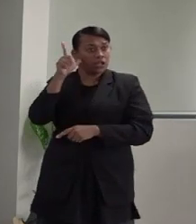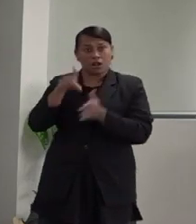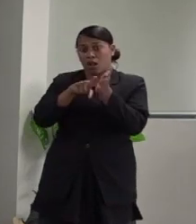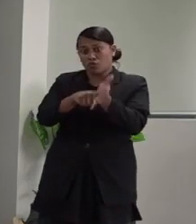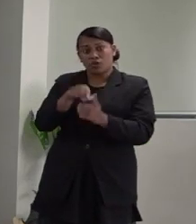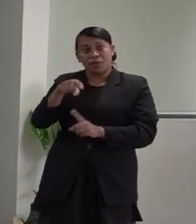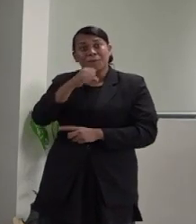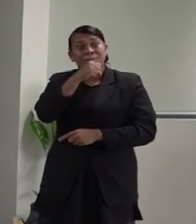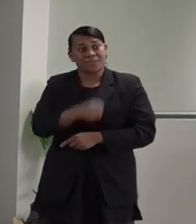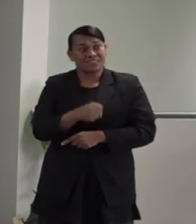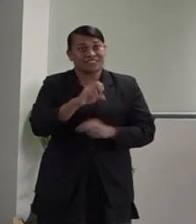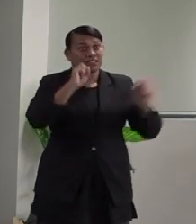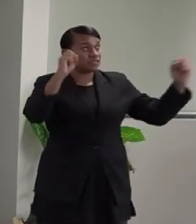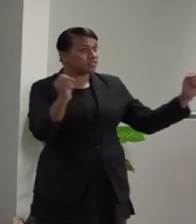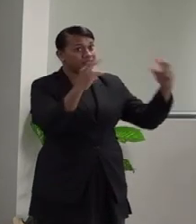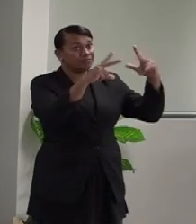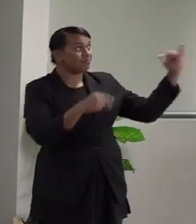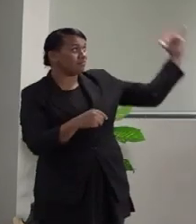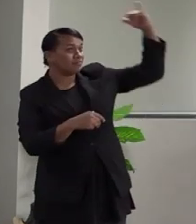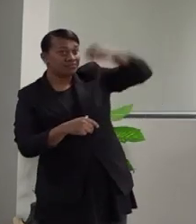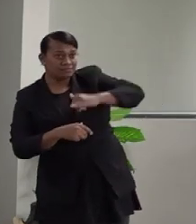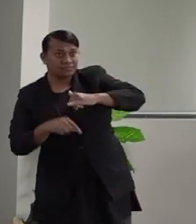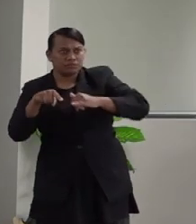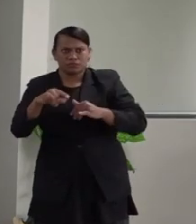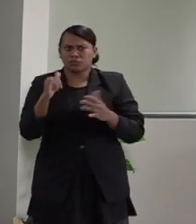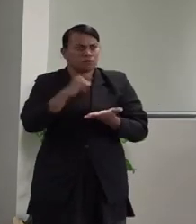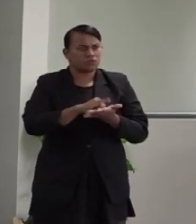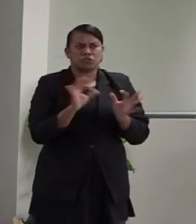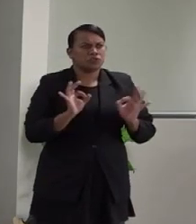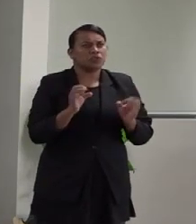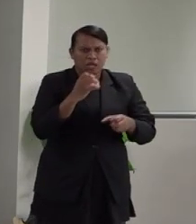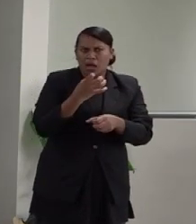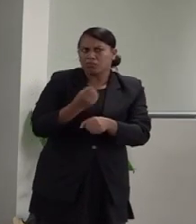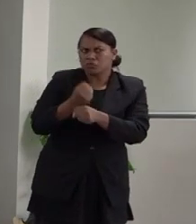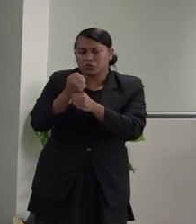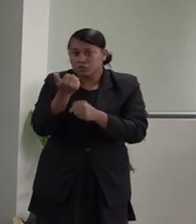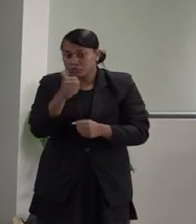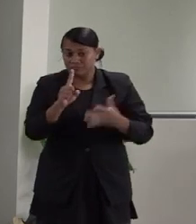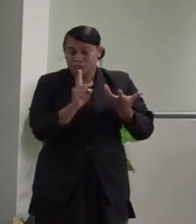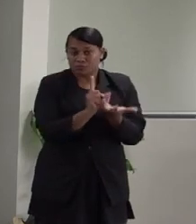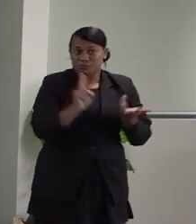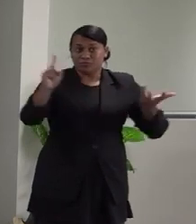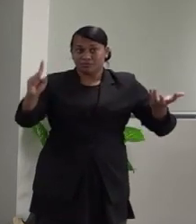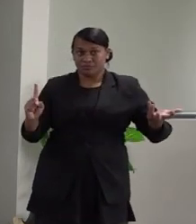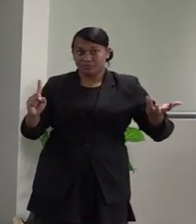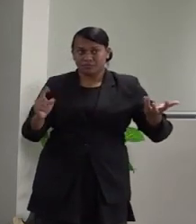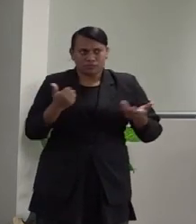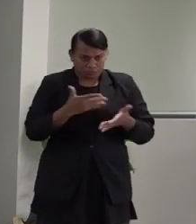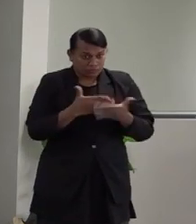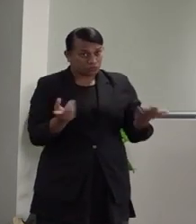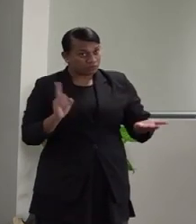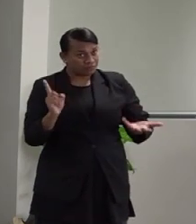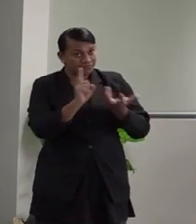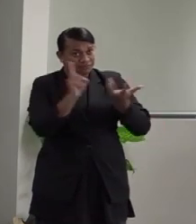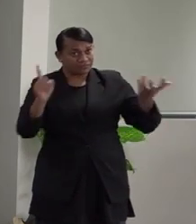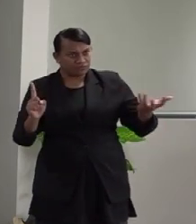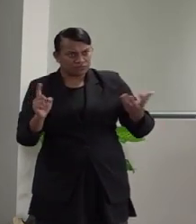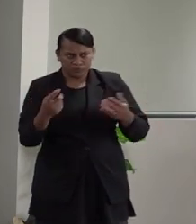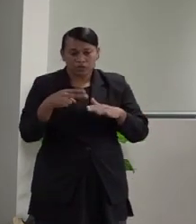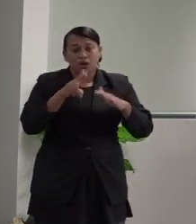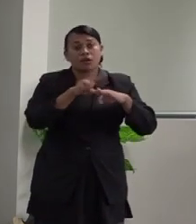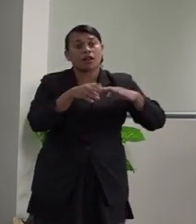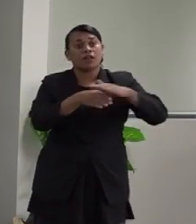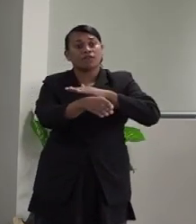Sydney, we don't have any major updates. He is in isolation at Navo Hospital in